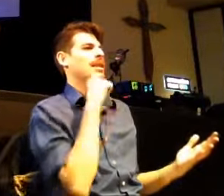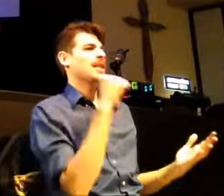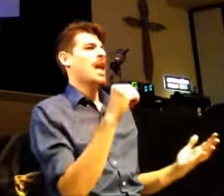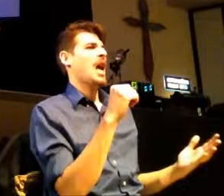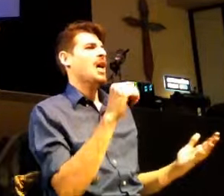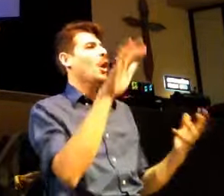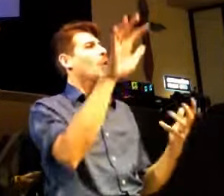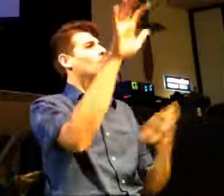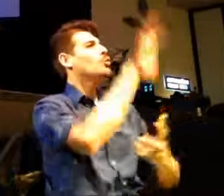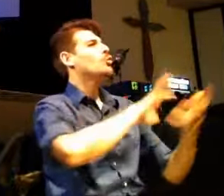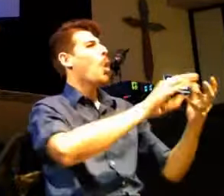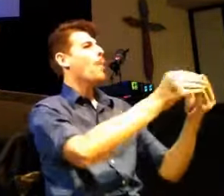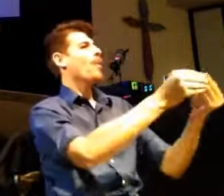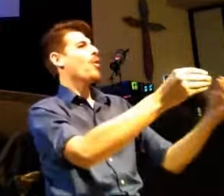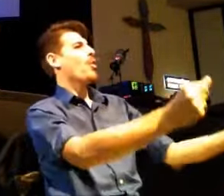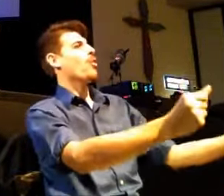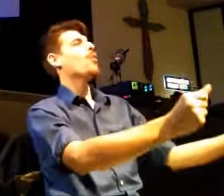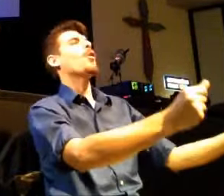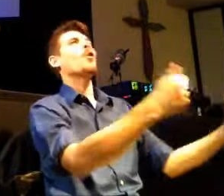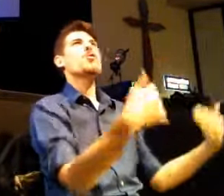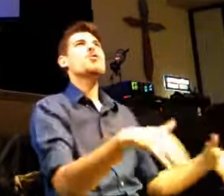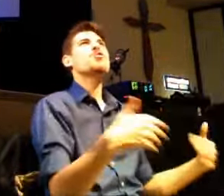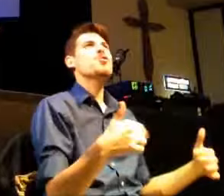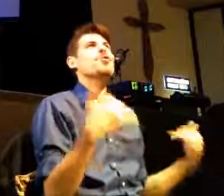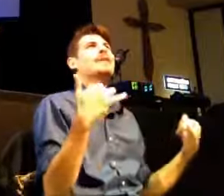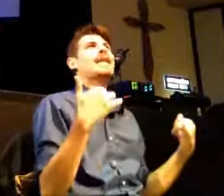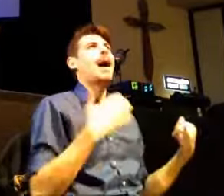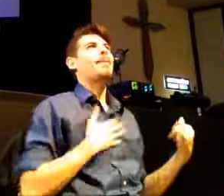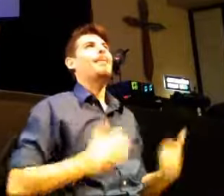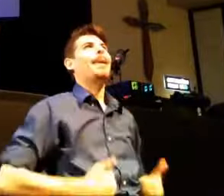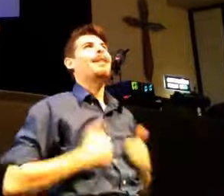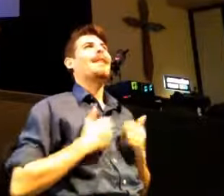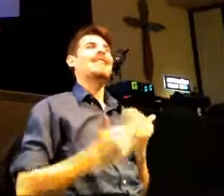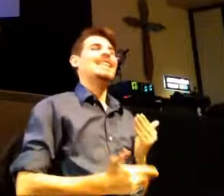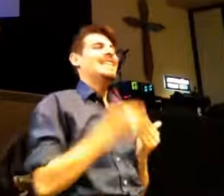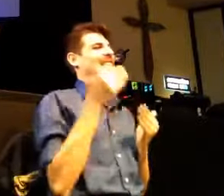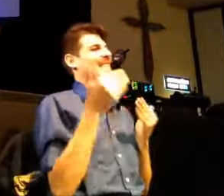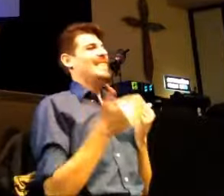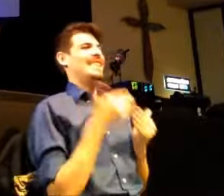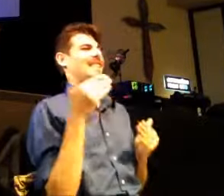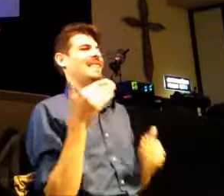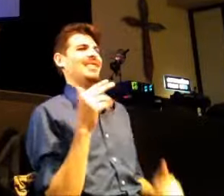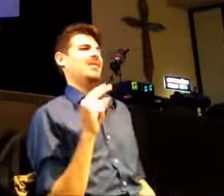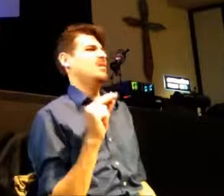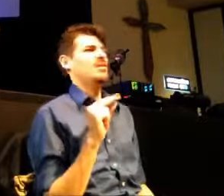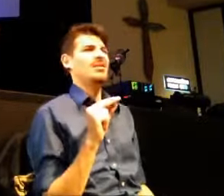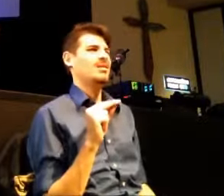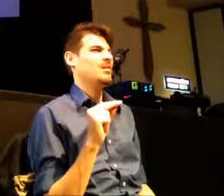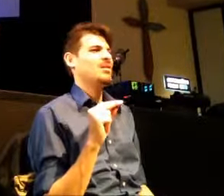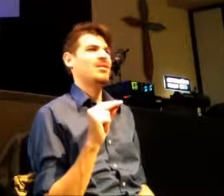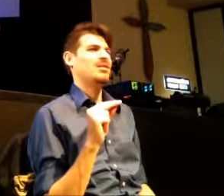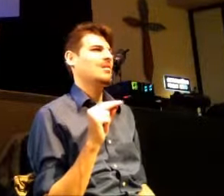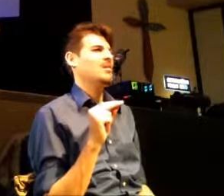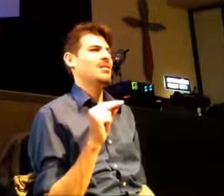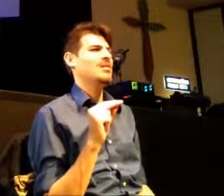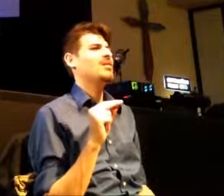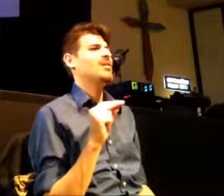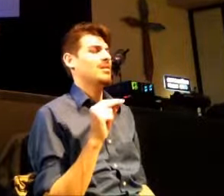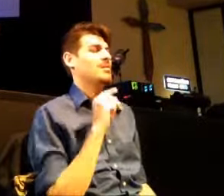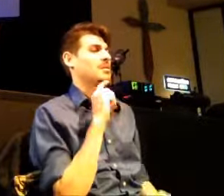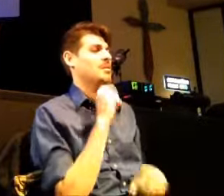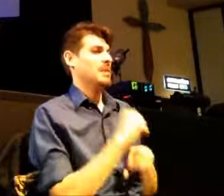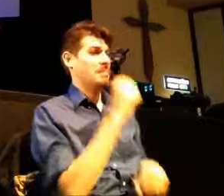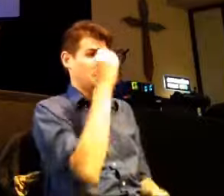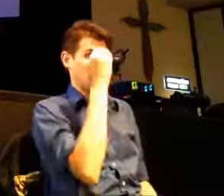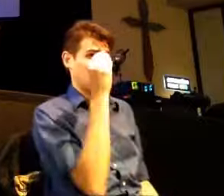storms and making life easier for us. See, here's the reality of what's happening.